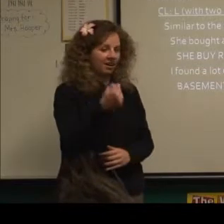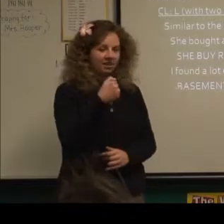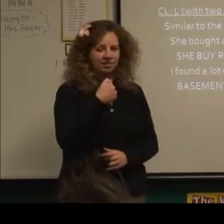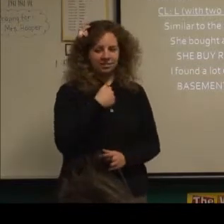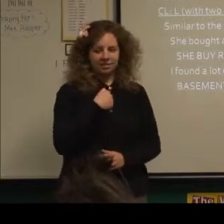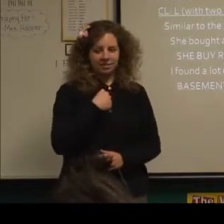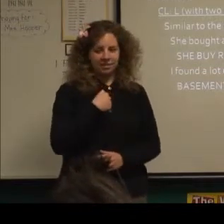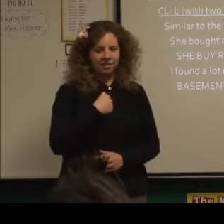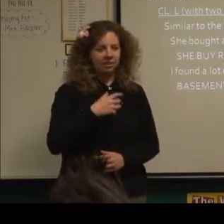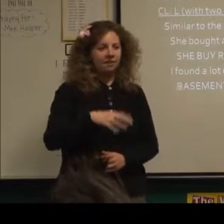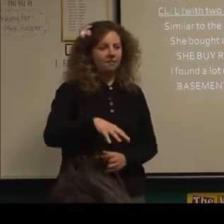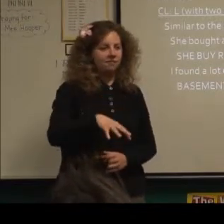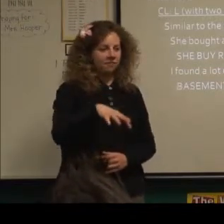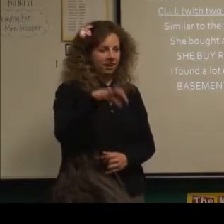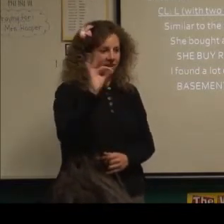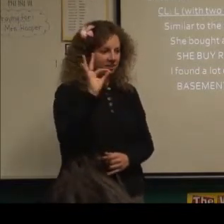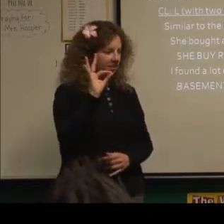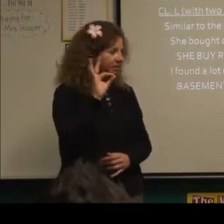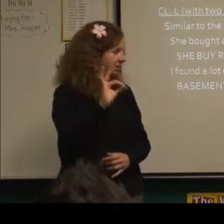I find